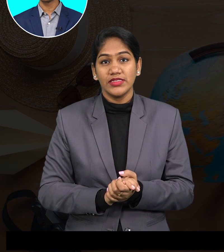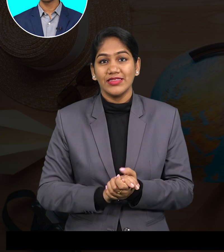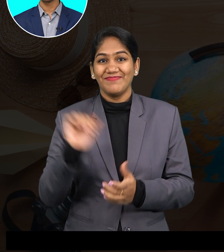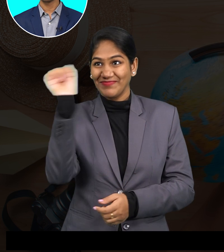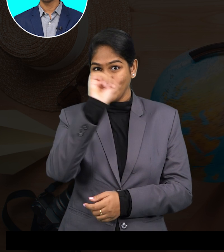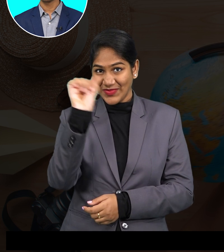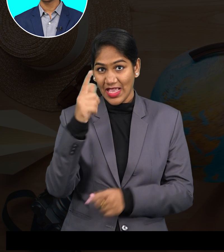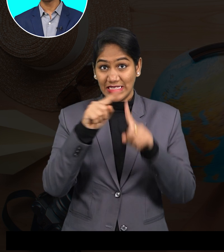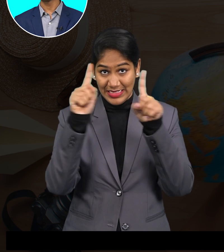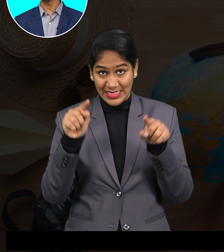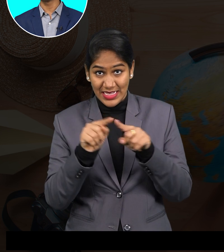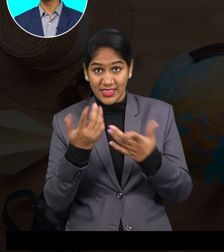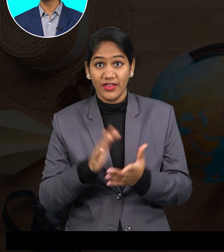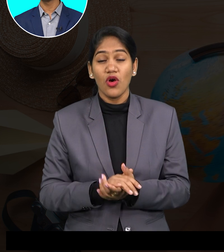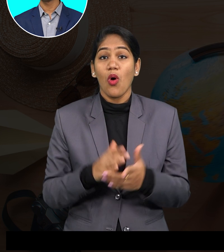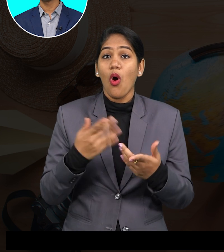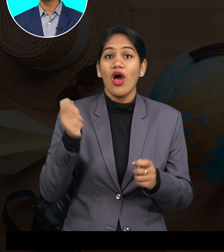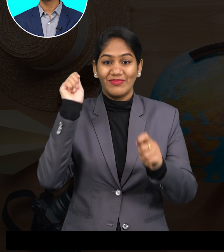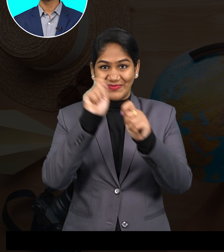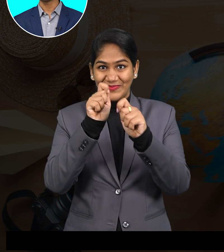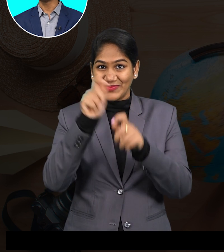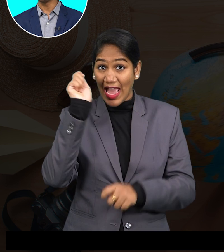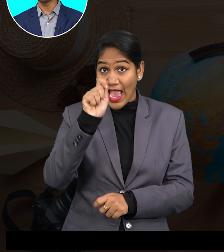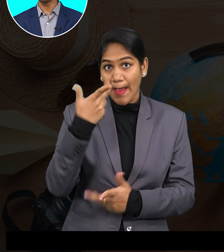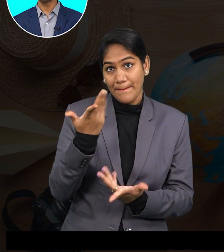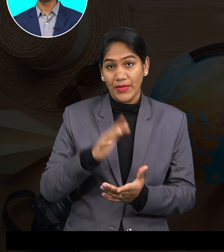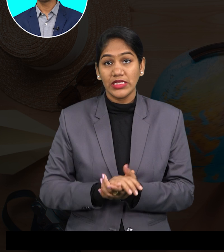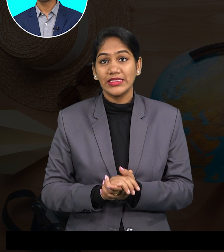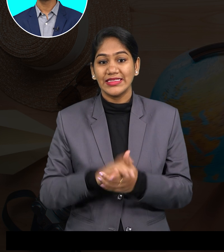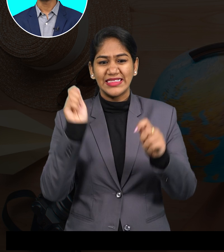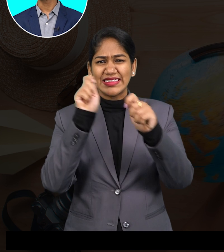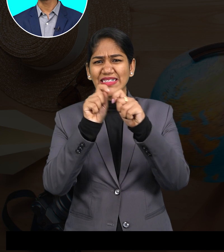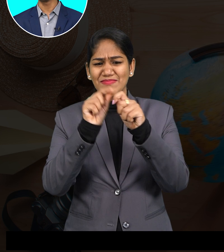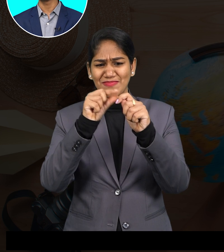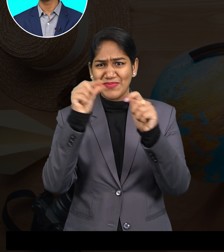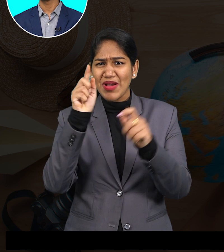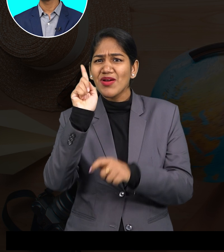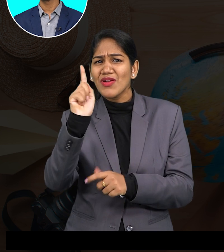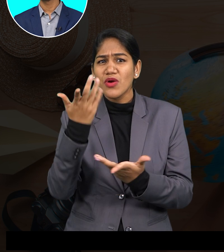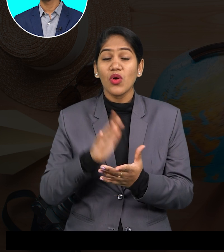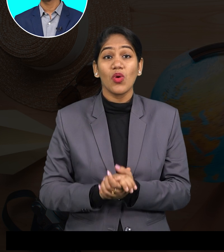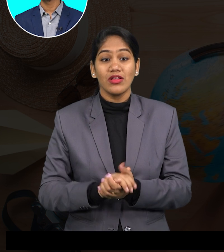duster, a hammer, nail, soap,